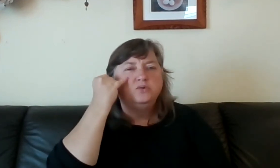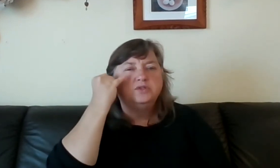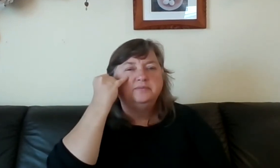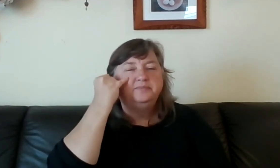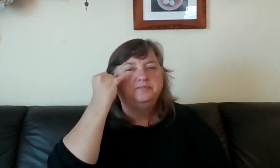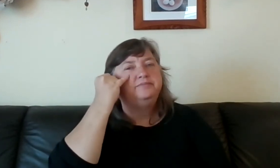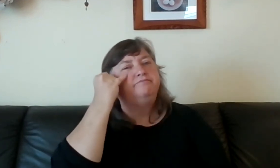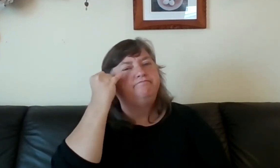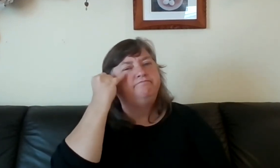Suppose.